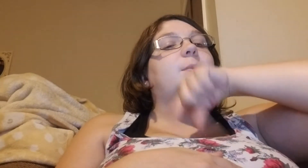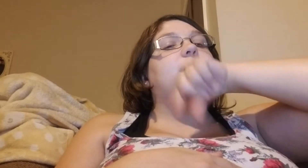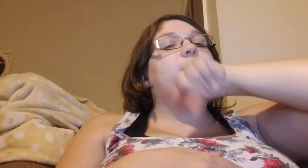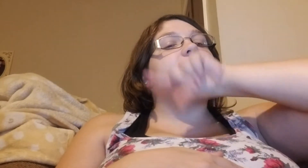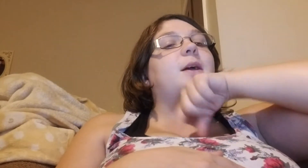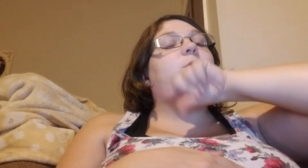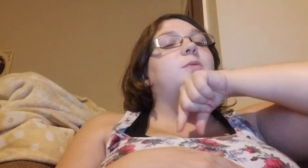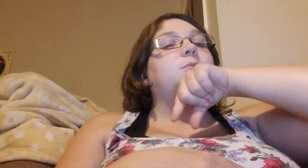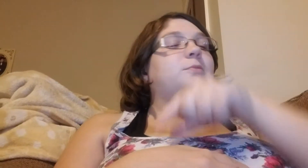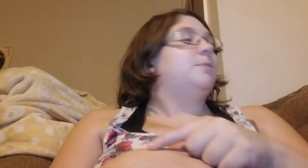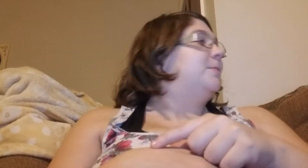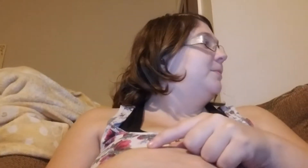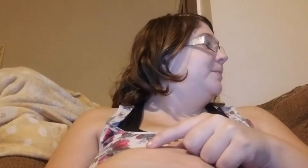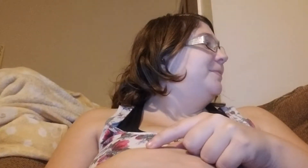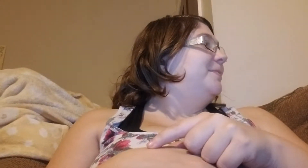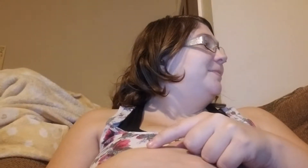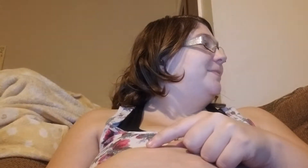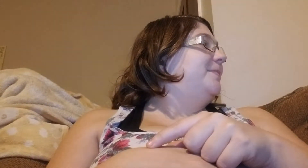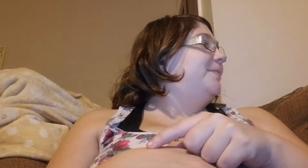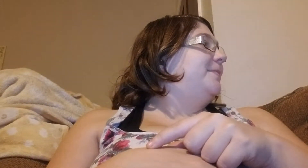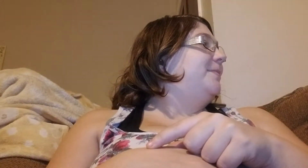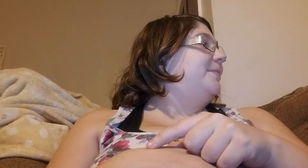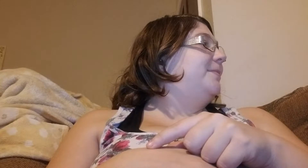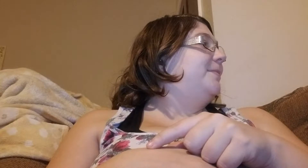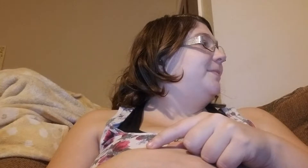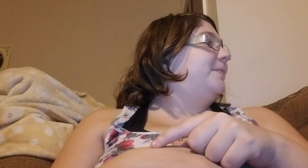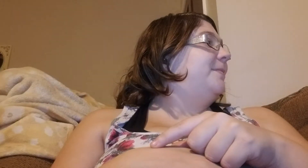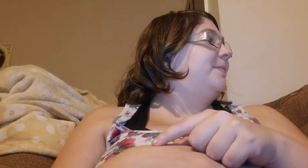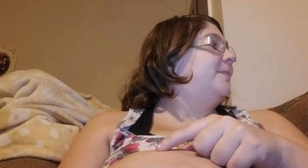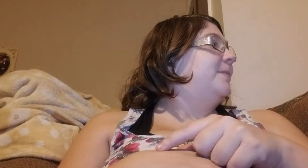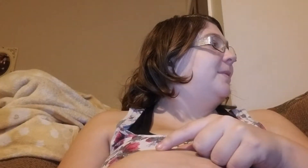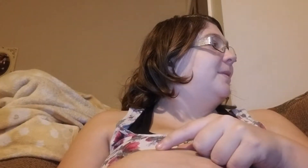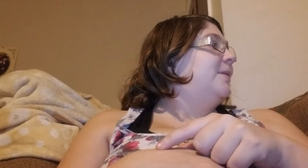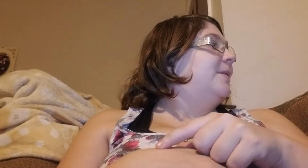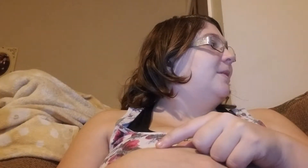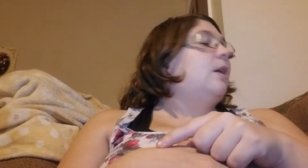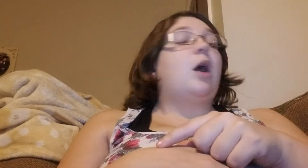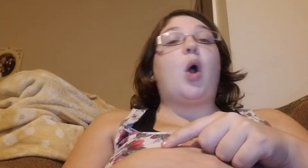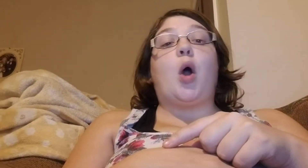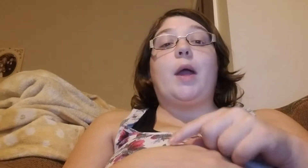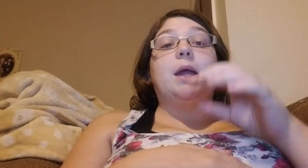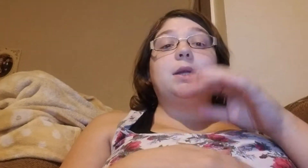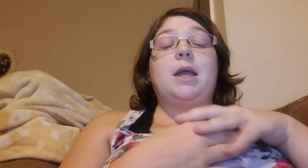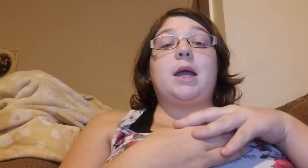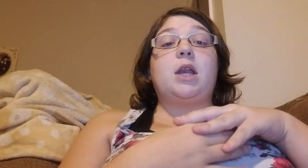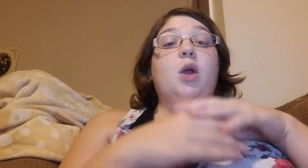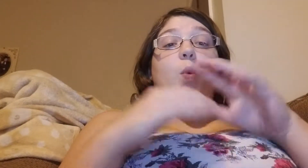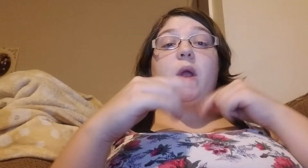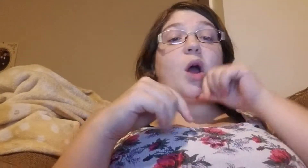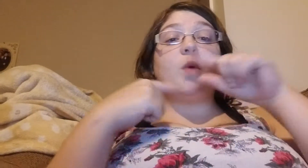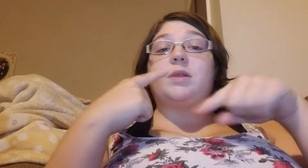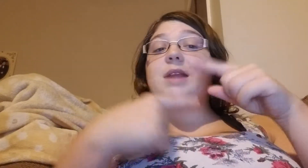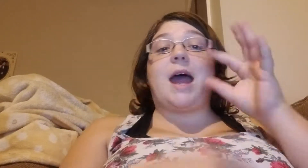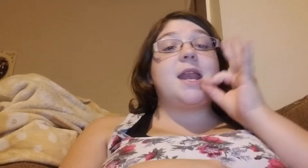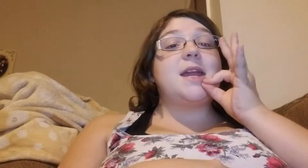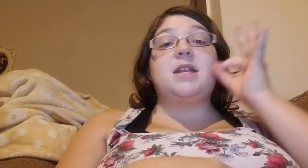gobble, gobble. I can't remember the gobbles. Oh, Indian? We don't sign